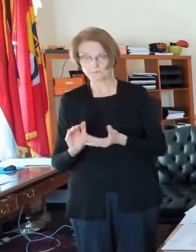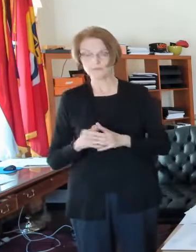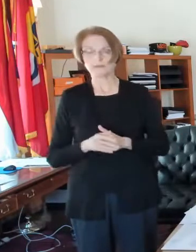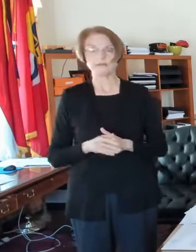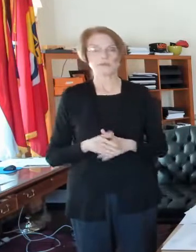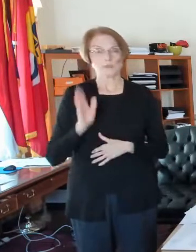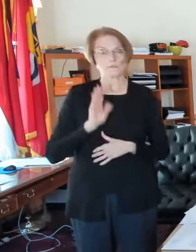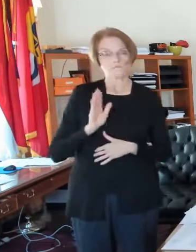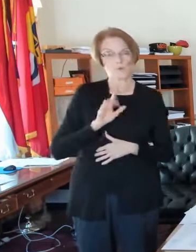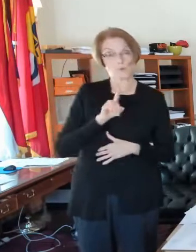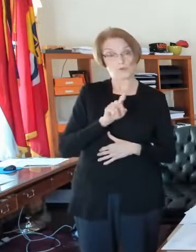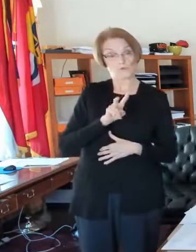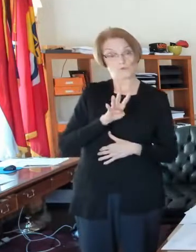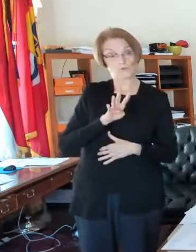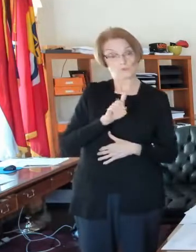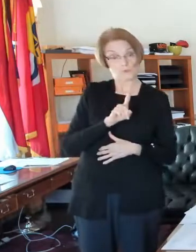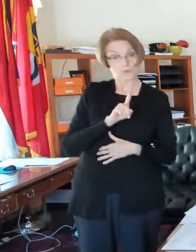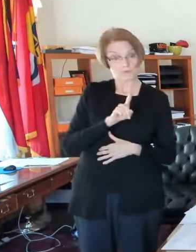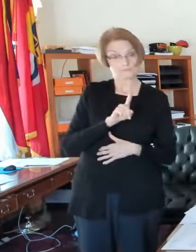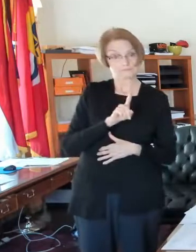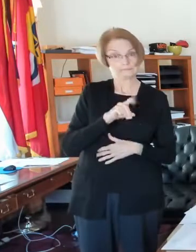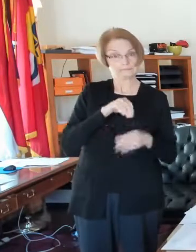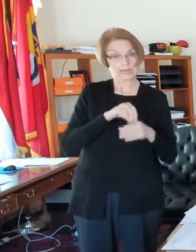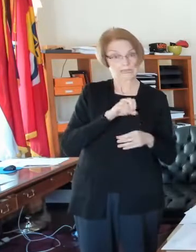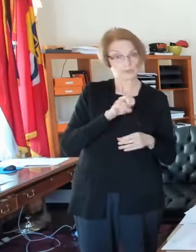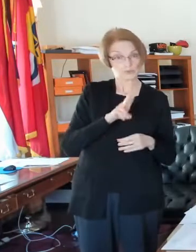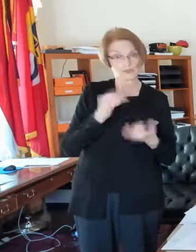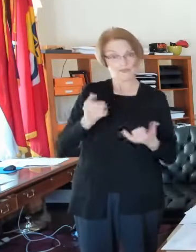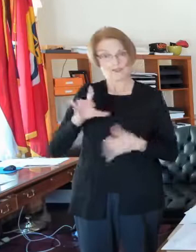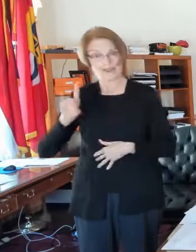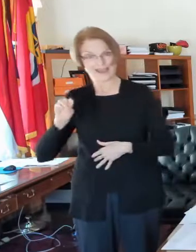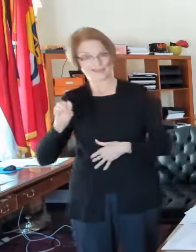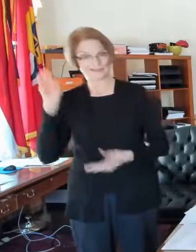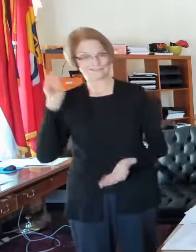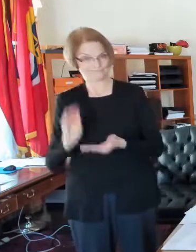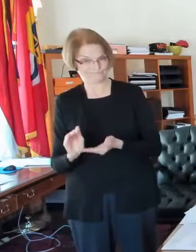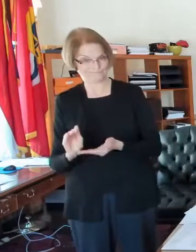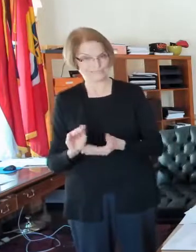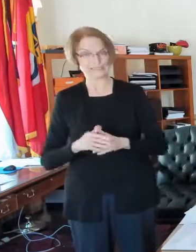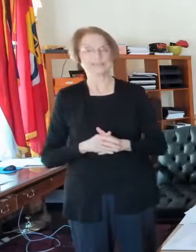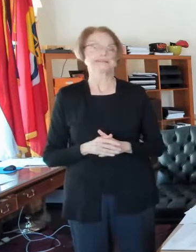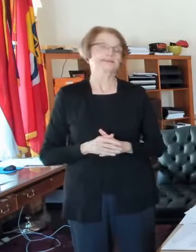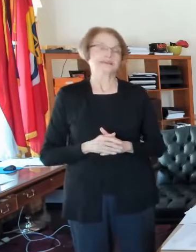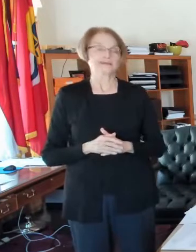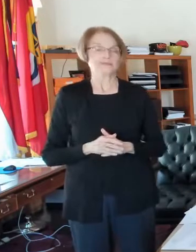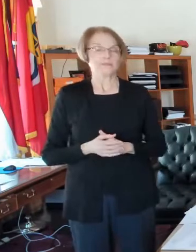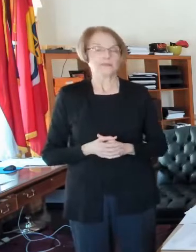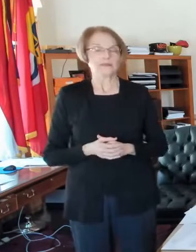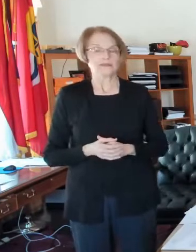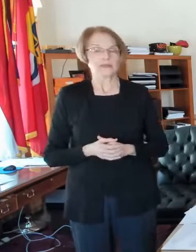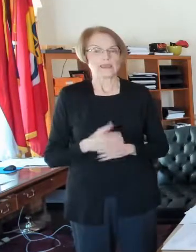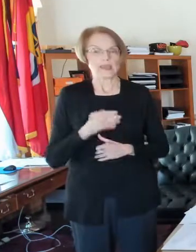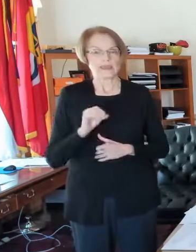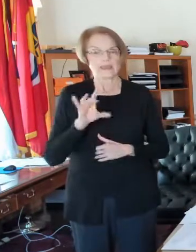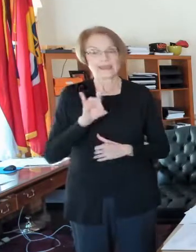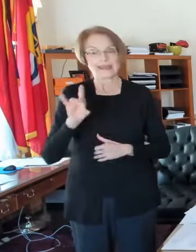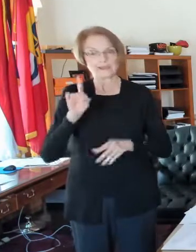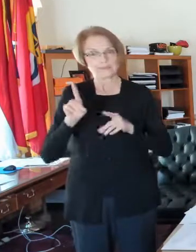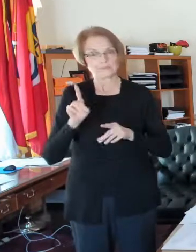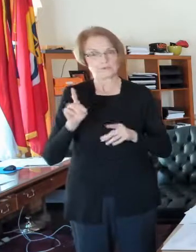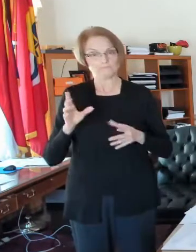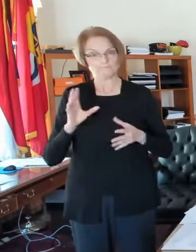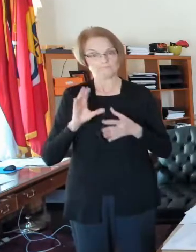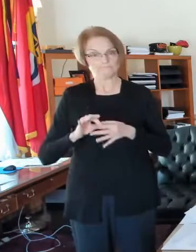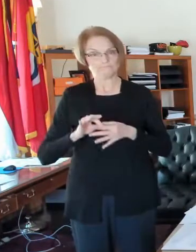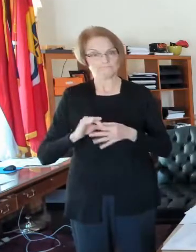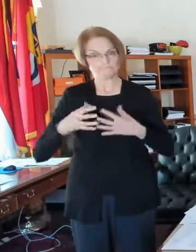had 141 people in the ICU. Now we have 80. And we had 88 people on